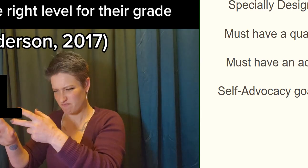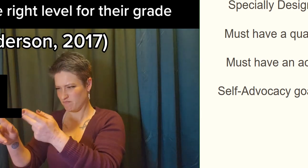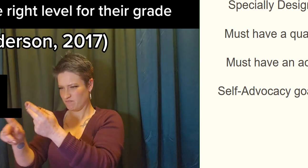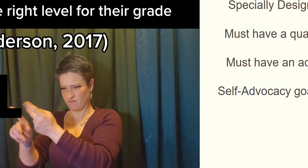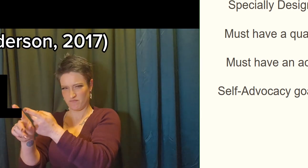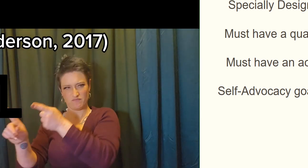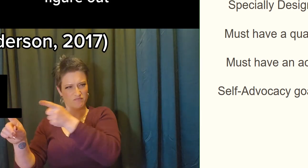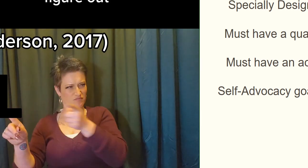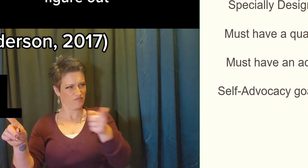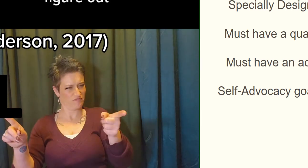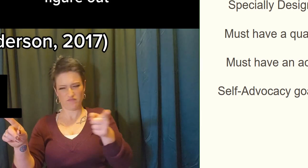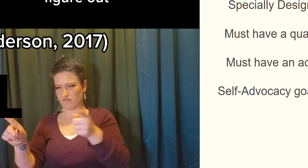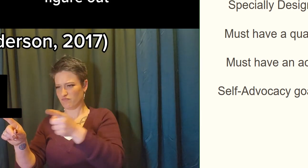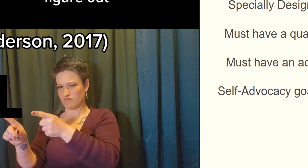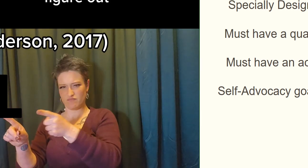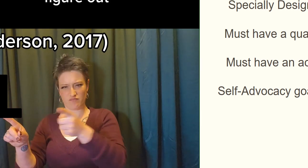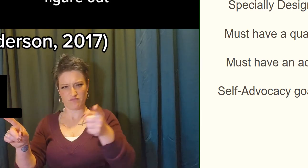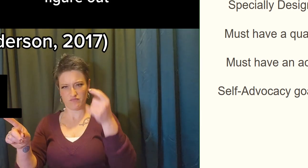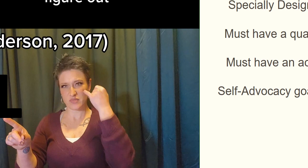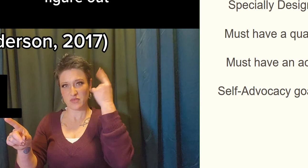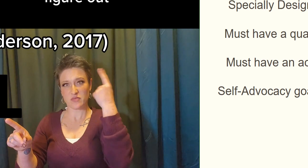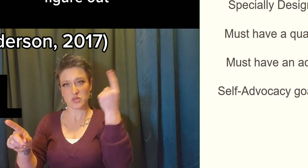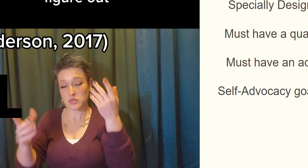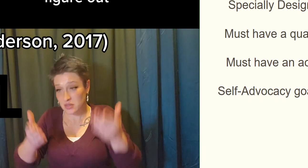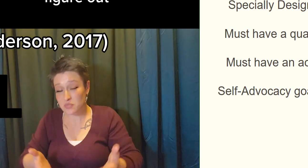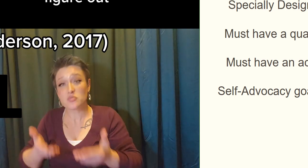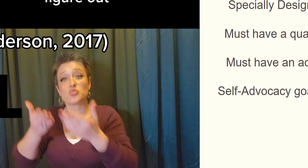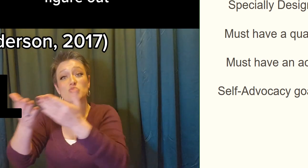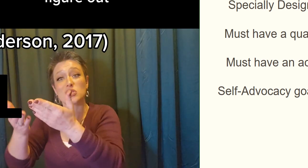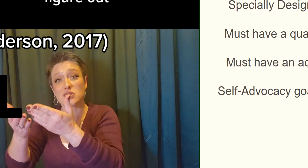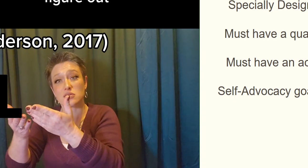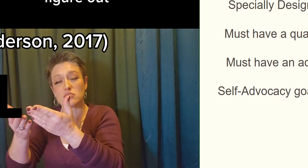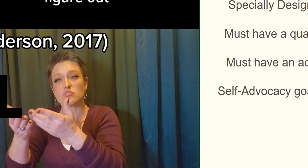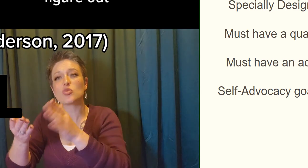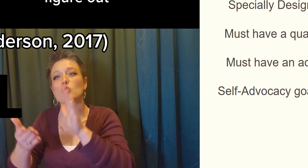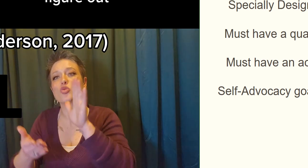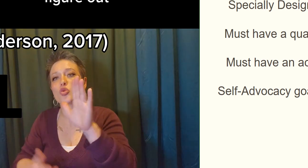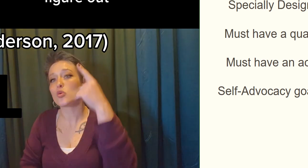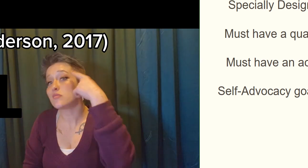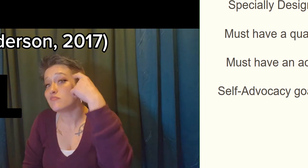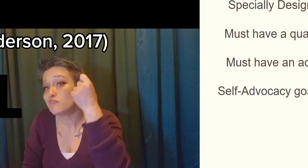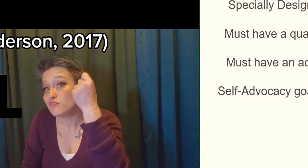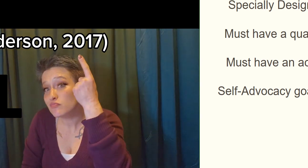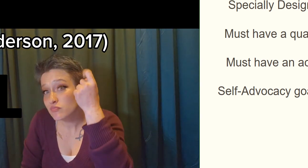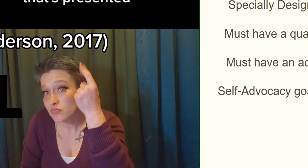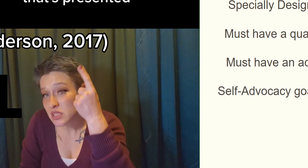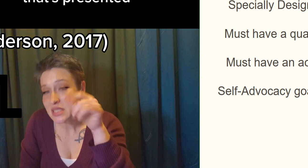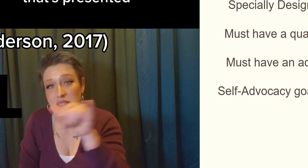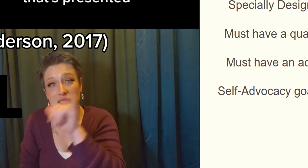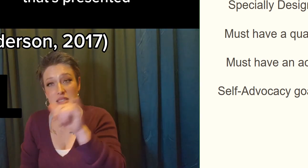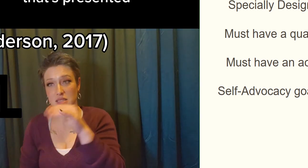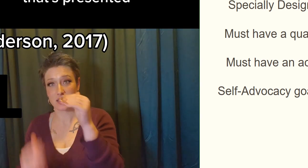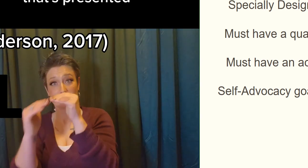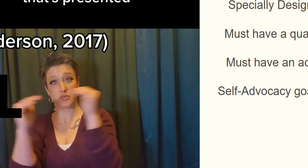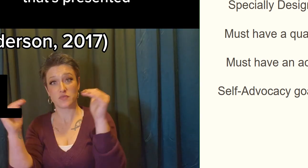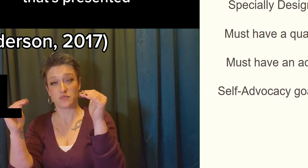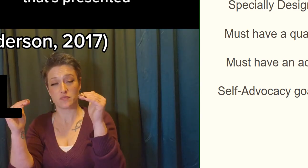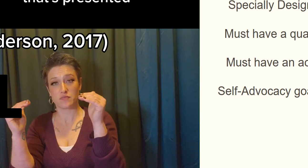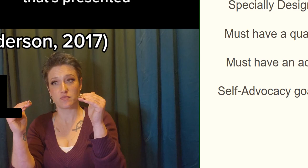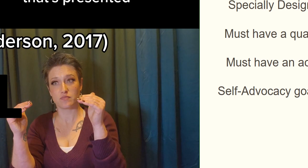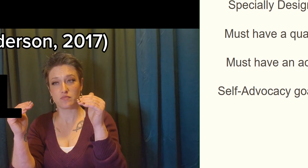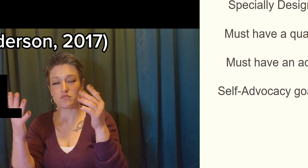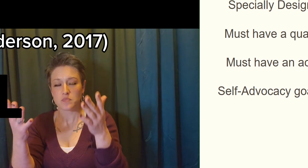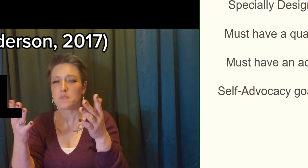grade. But also we see if they can figure out how to work with information that's